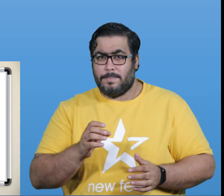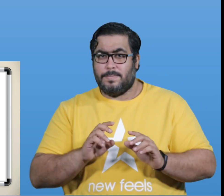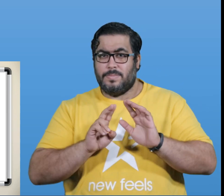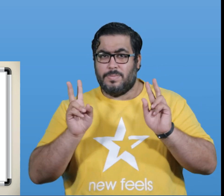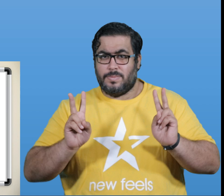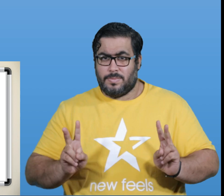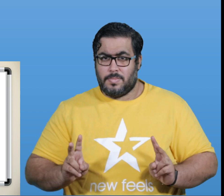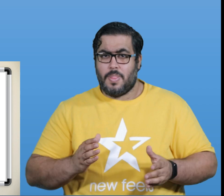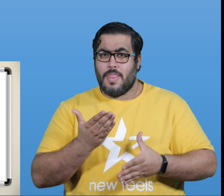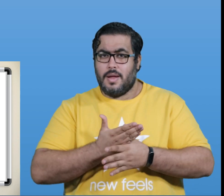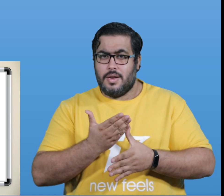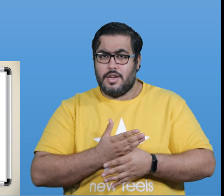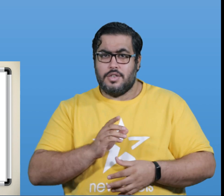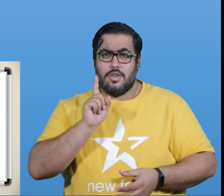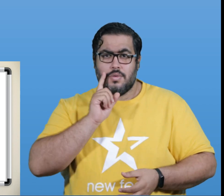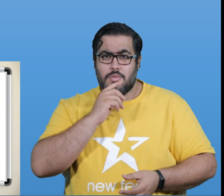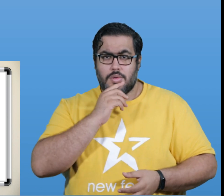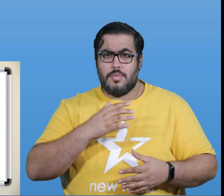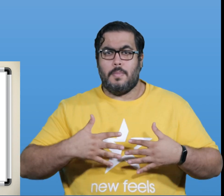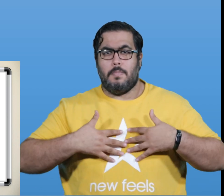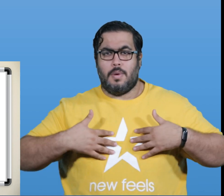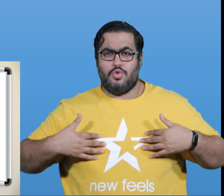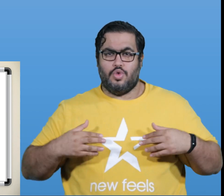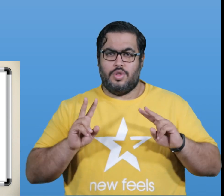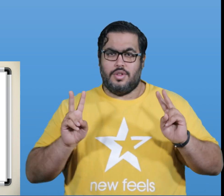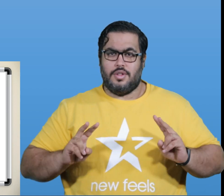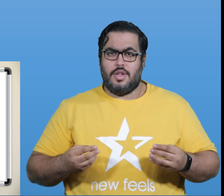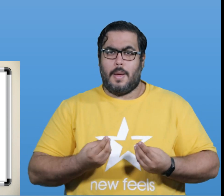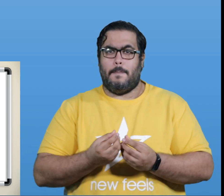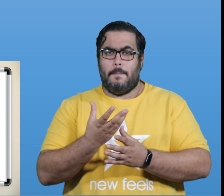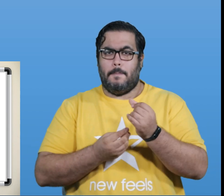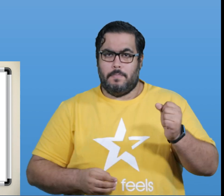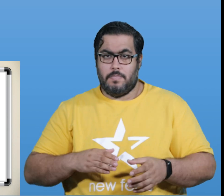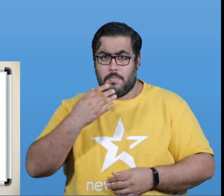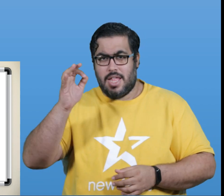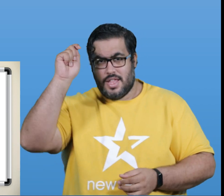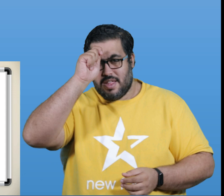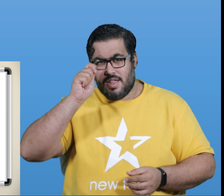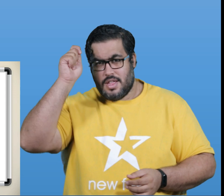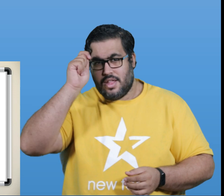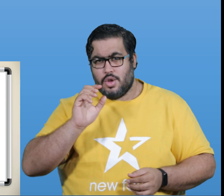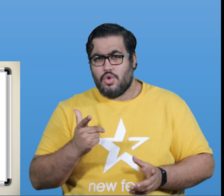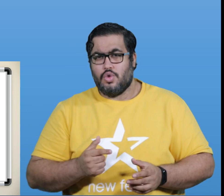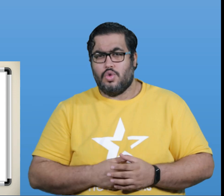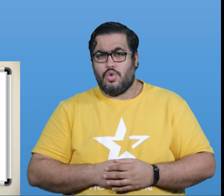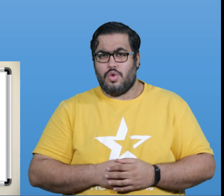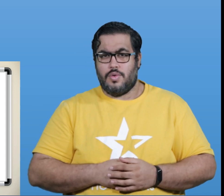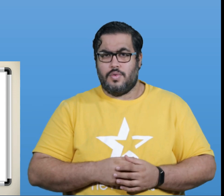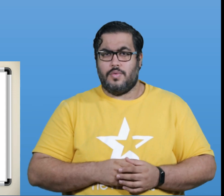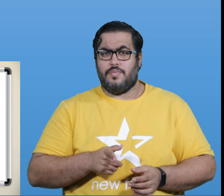their child's achievement. So in the first sentence we have the hook, then we have the thesis statement and the planned